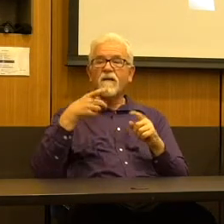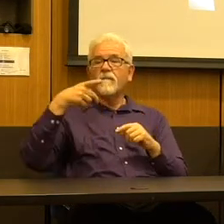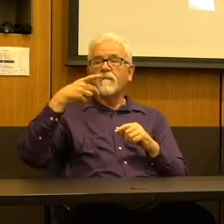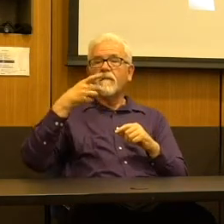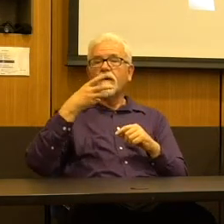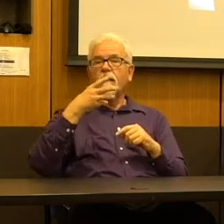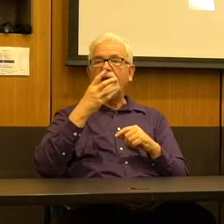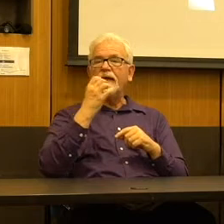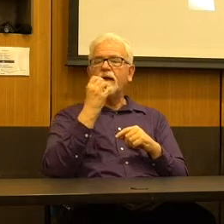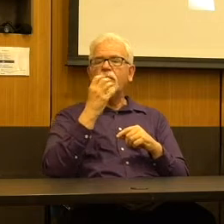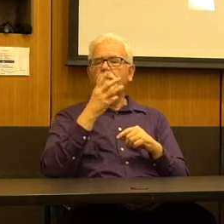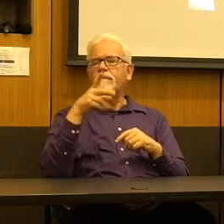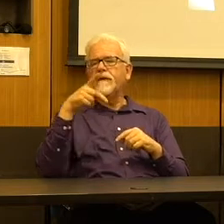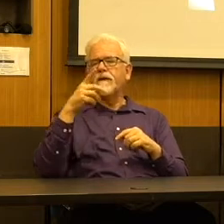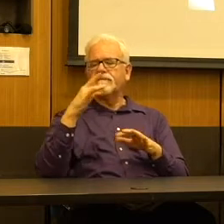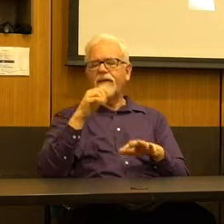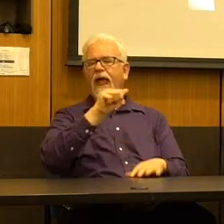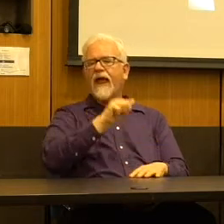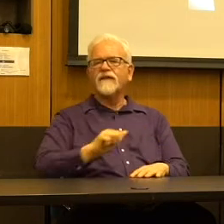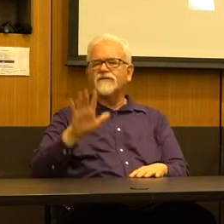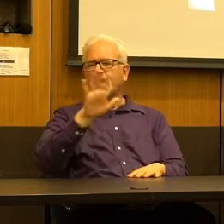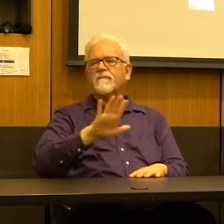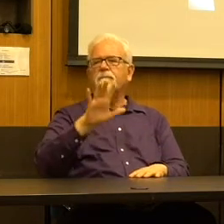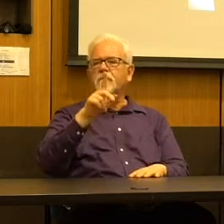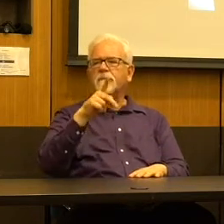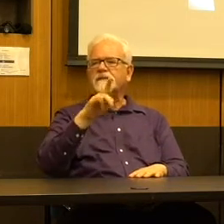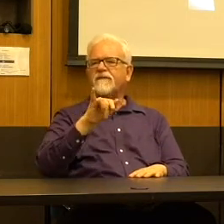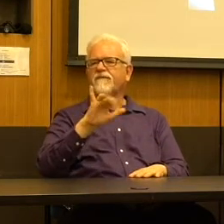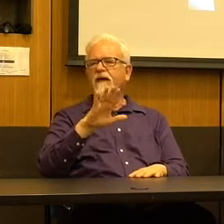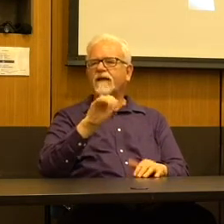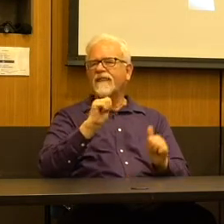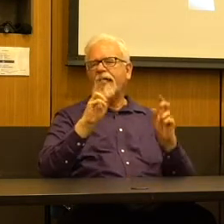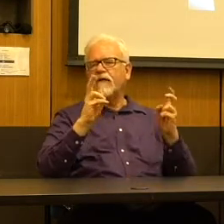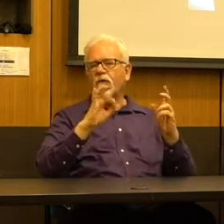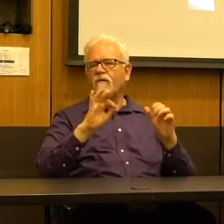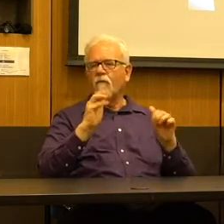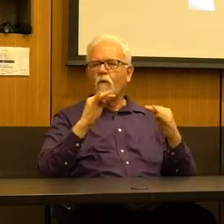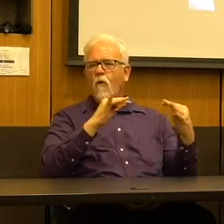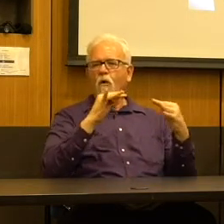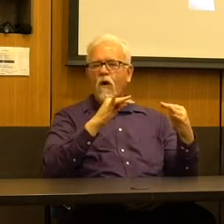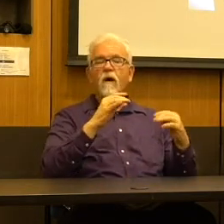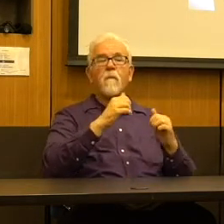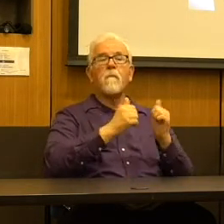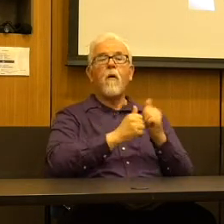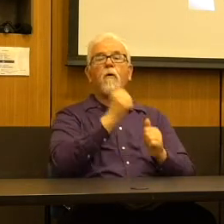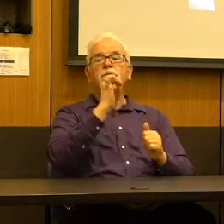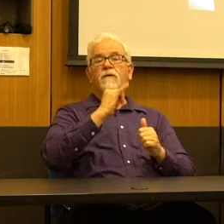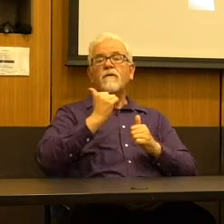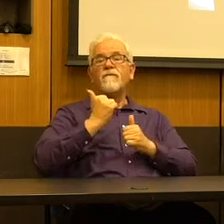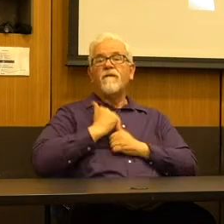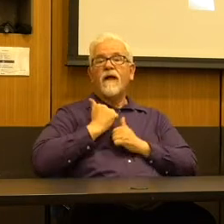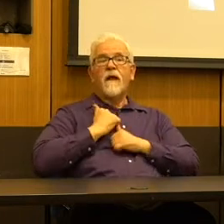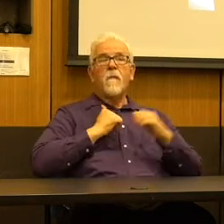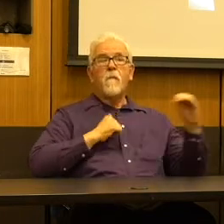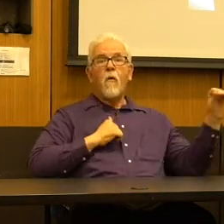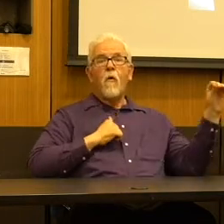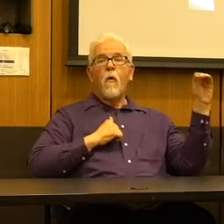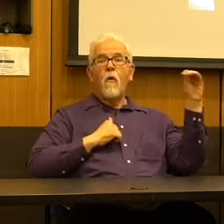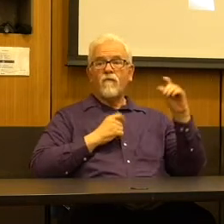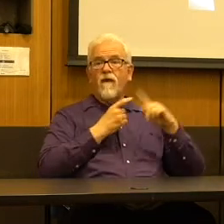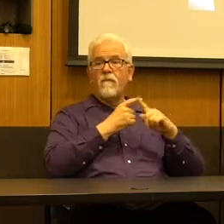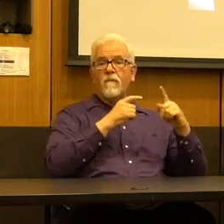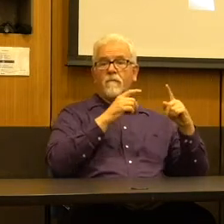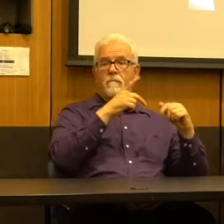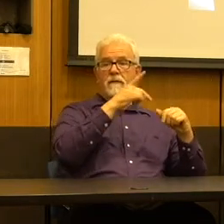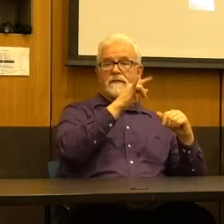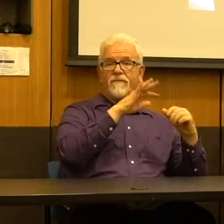of War, most of those returning veterans, many of them were spread across the country, but the place where most of them ended up coming from the war in the